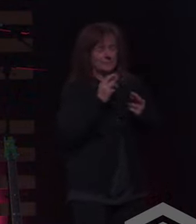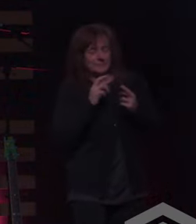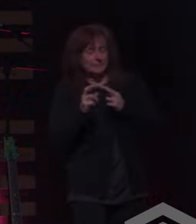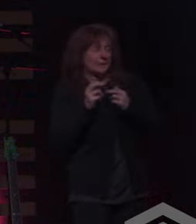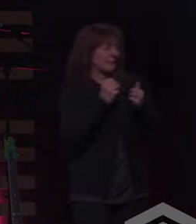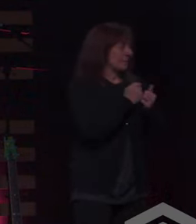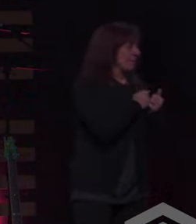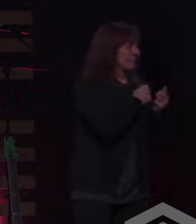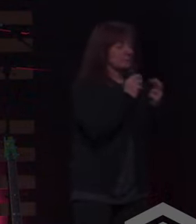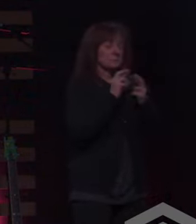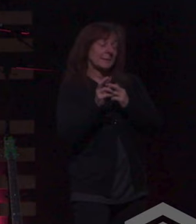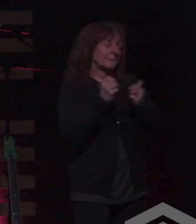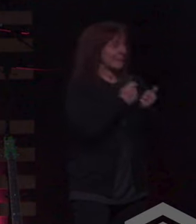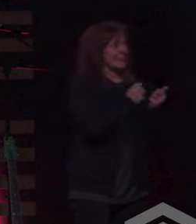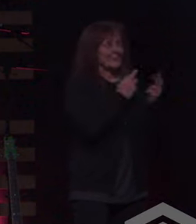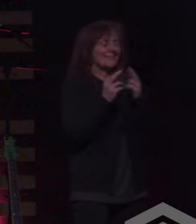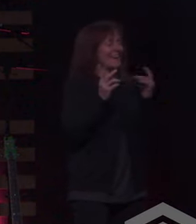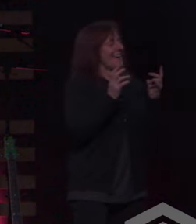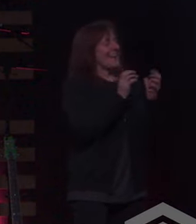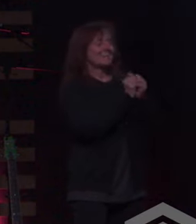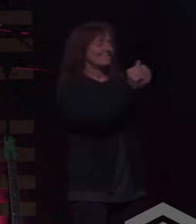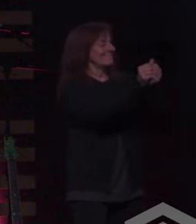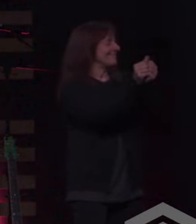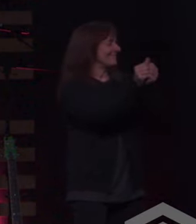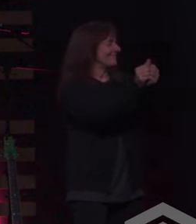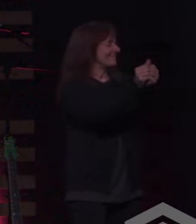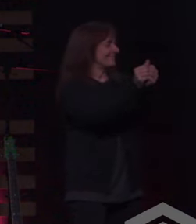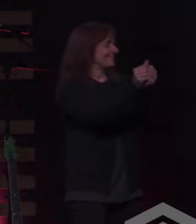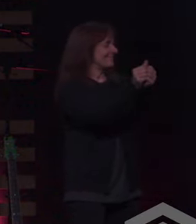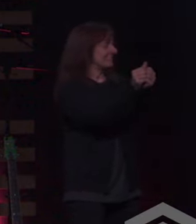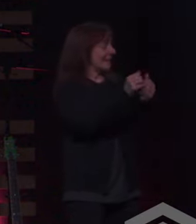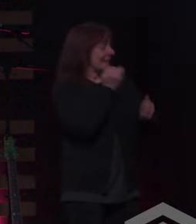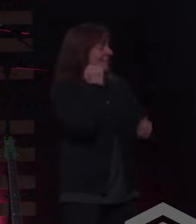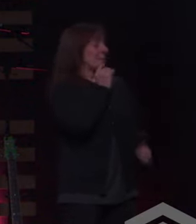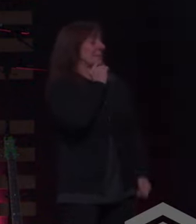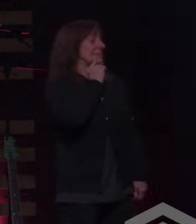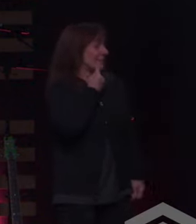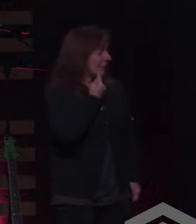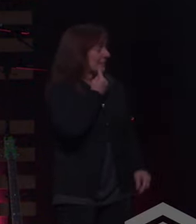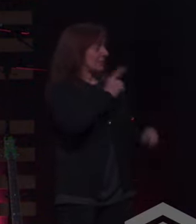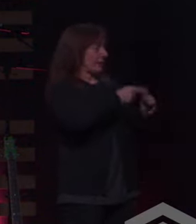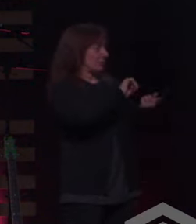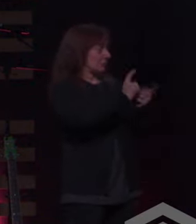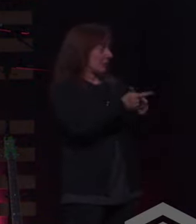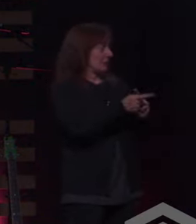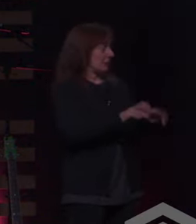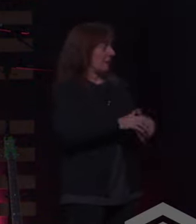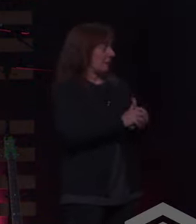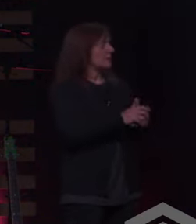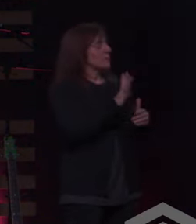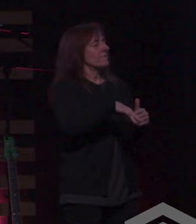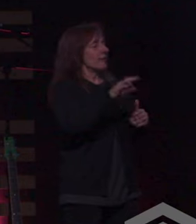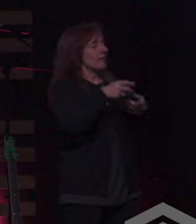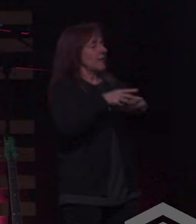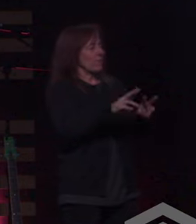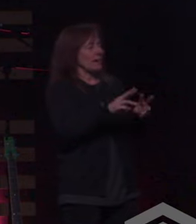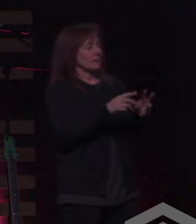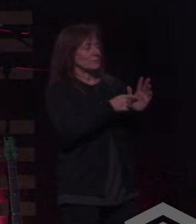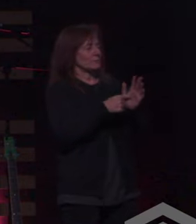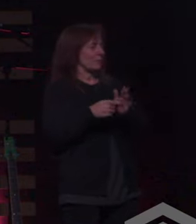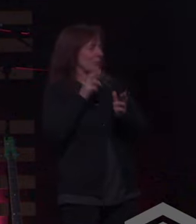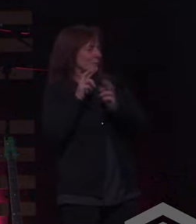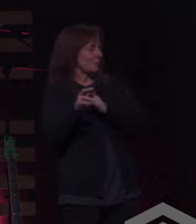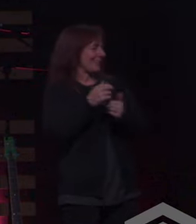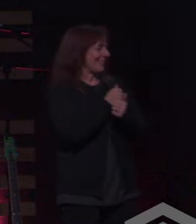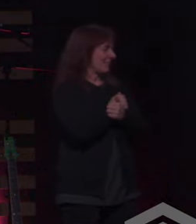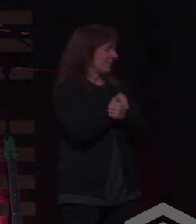over again. But here's the truth. If you're serious about changing your marriage, you will make a way. If you're not